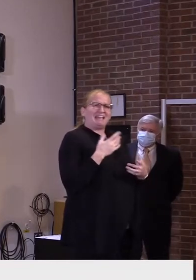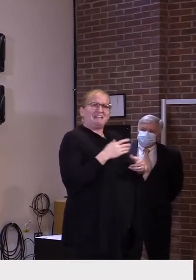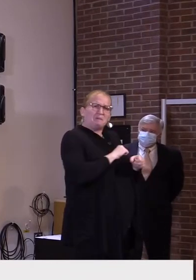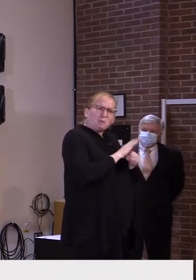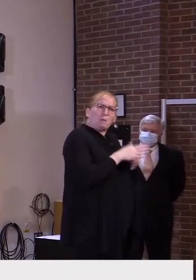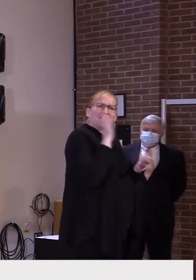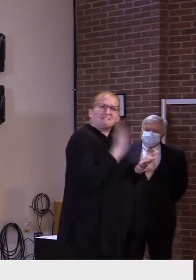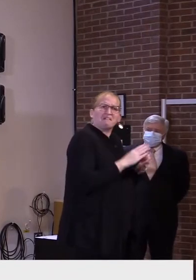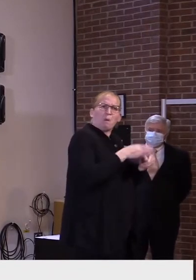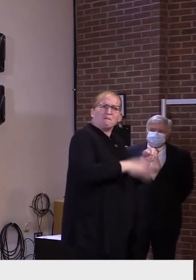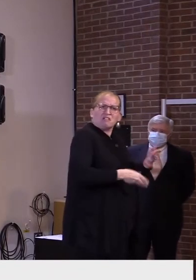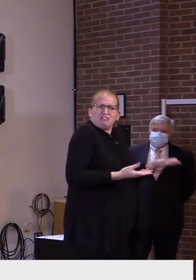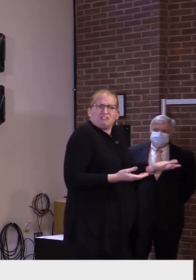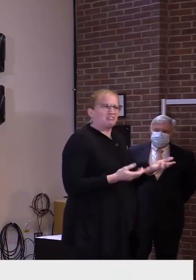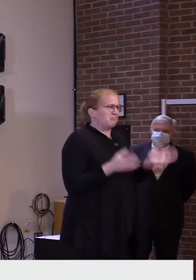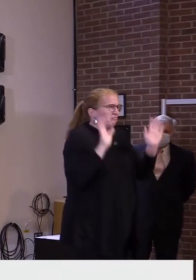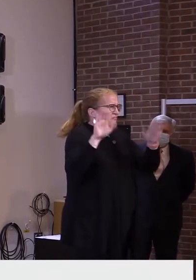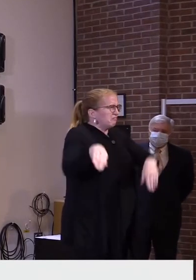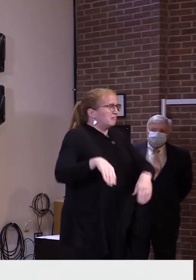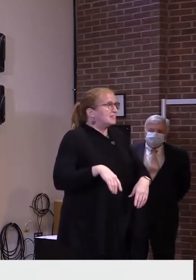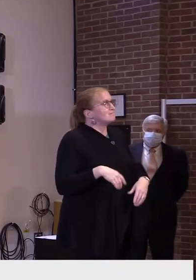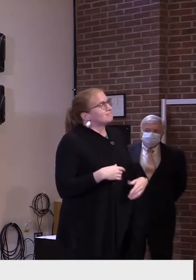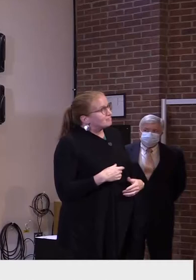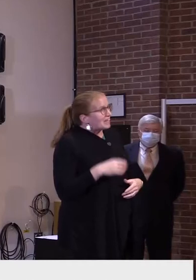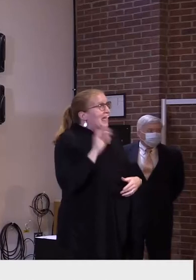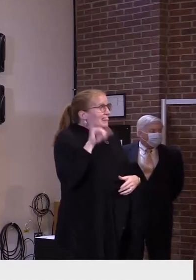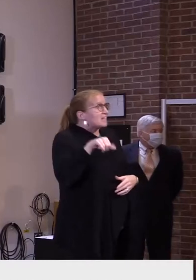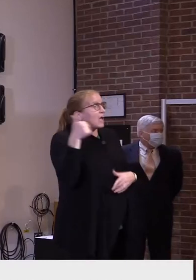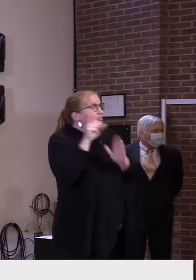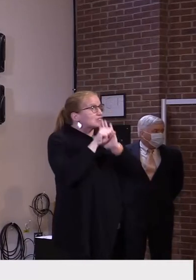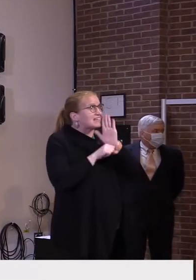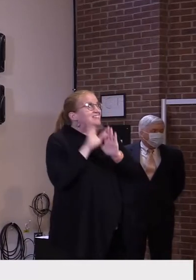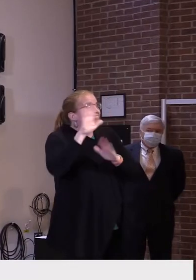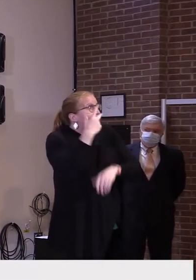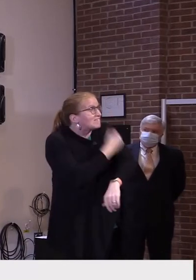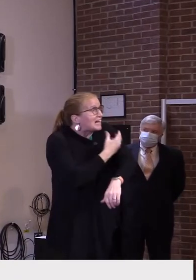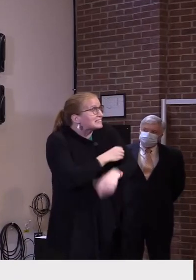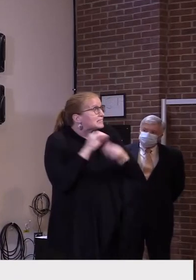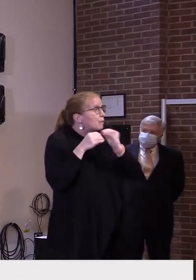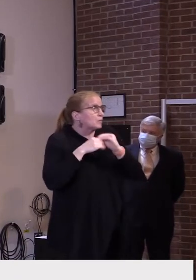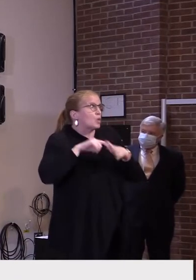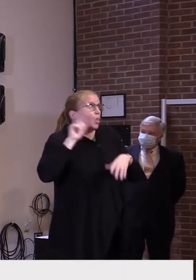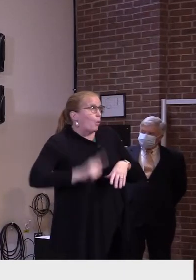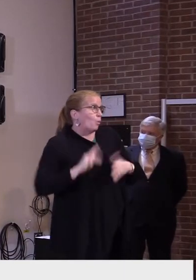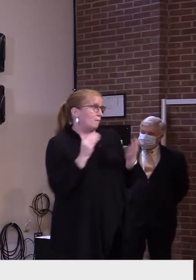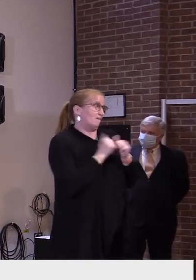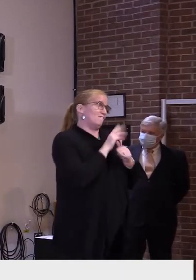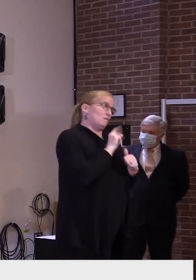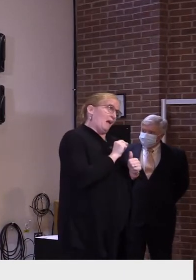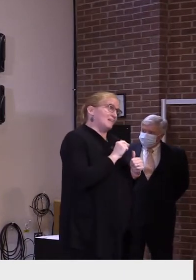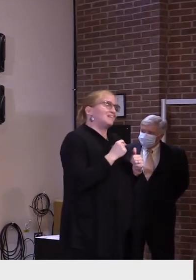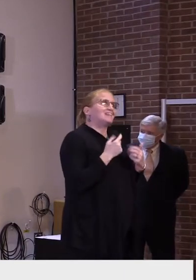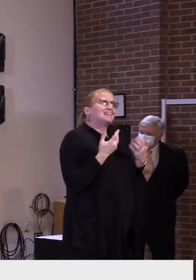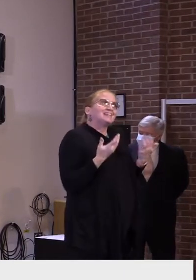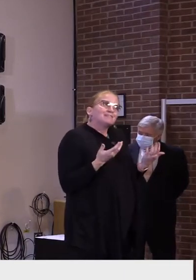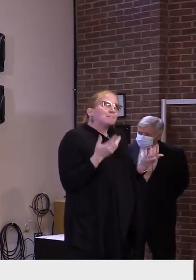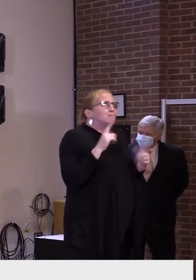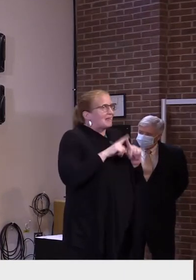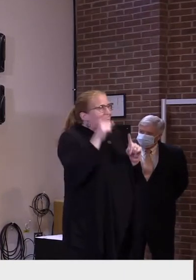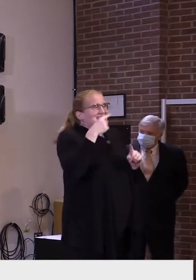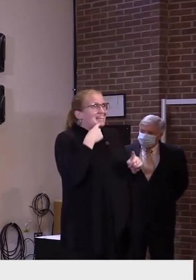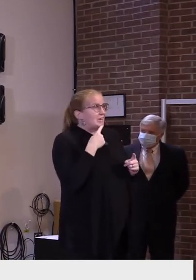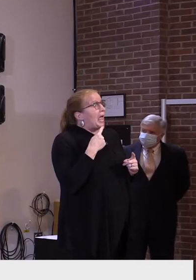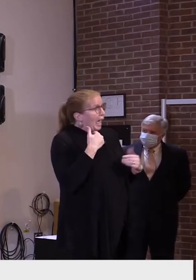And those are in some of these states that are way less vaccinated than Vermont. So I just have to caution you that it's